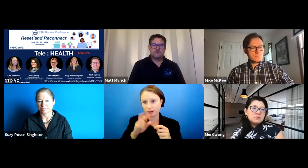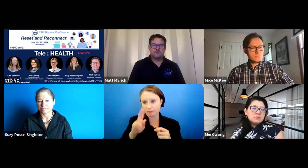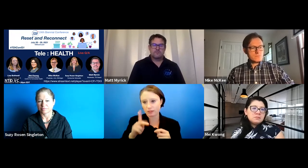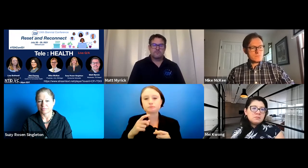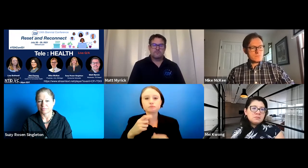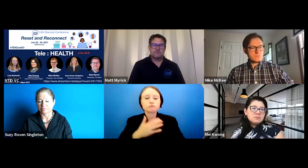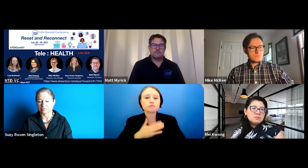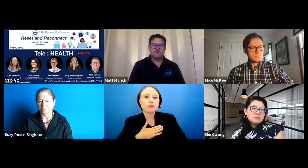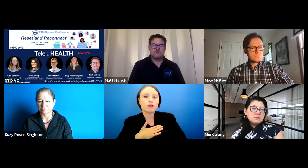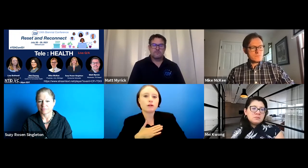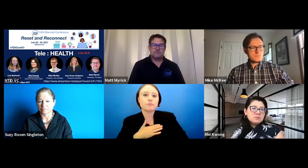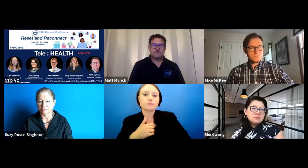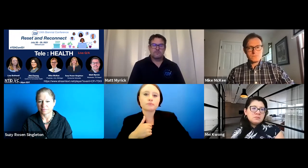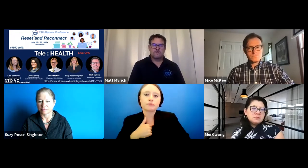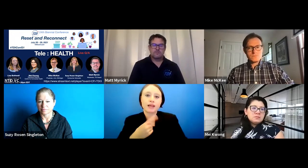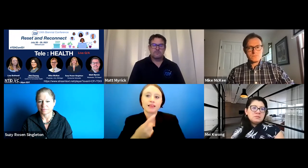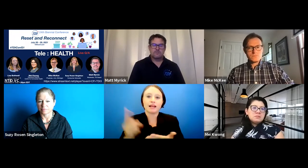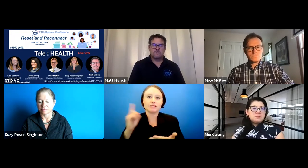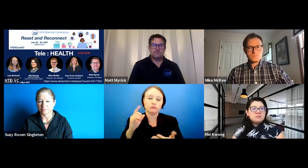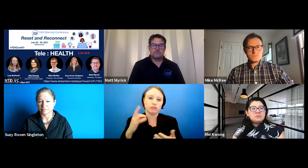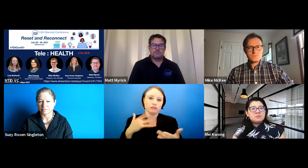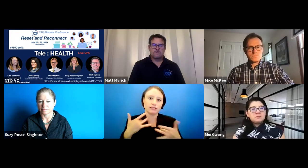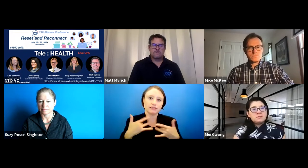I just want to add the last part just before I wrap up.